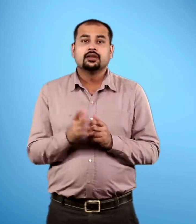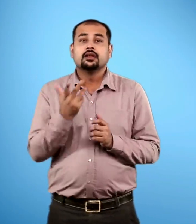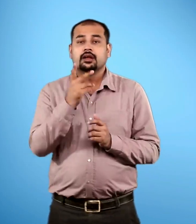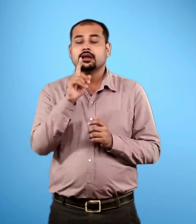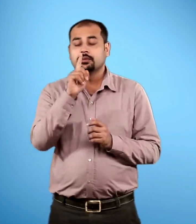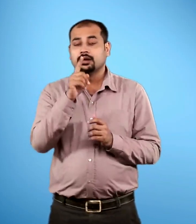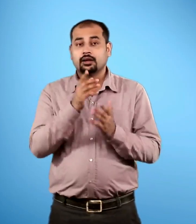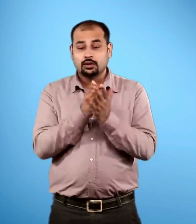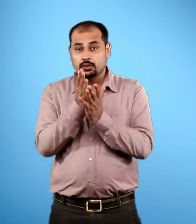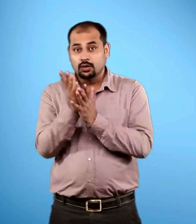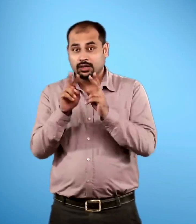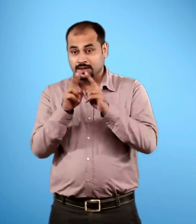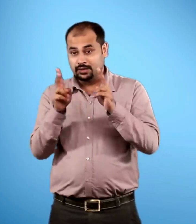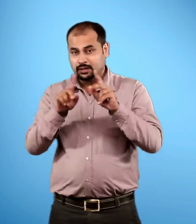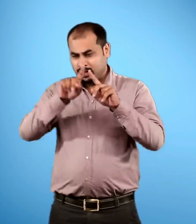Repeat it with a 1/4 turn.